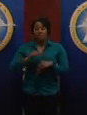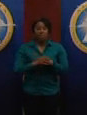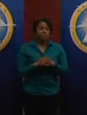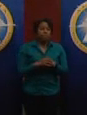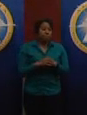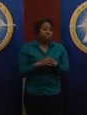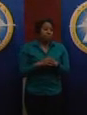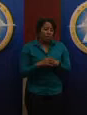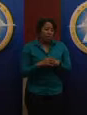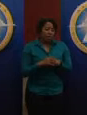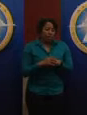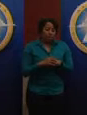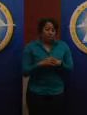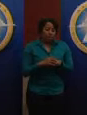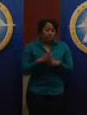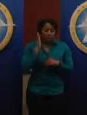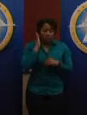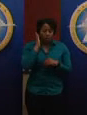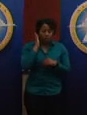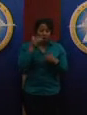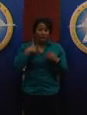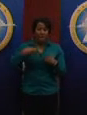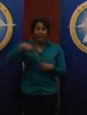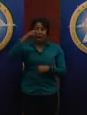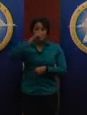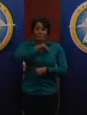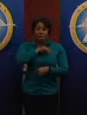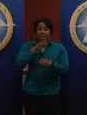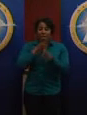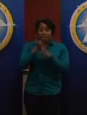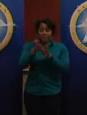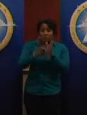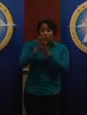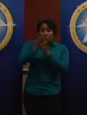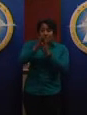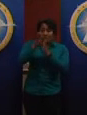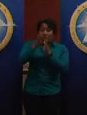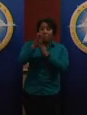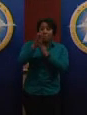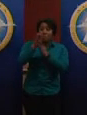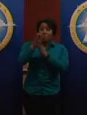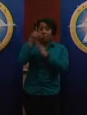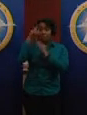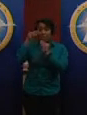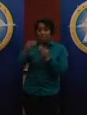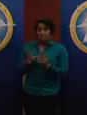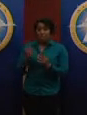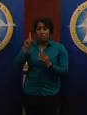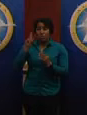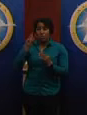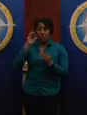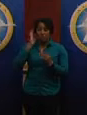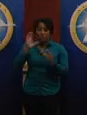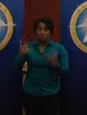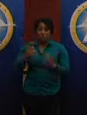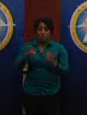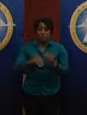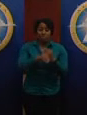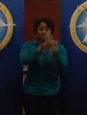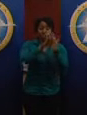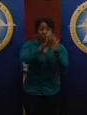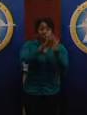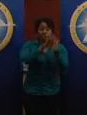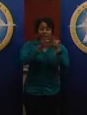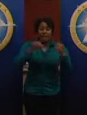going to provide high-quality professional development for our teachers in how to deliver remote instruction and how to drive learning in the